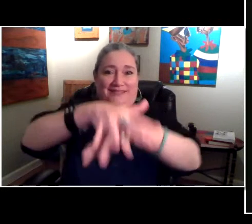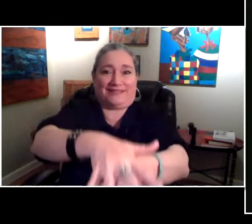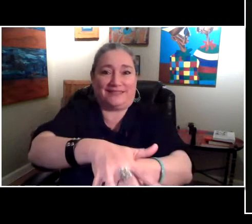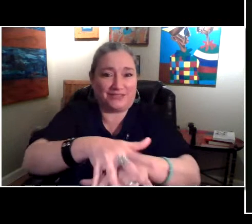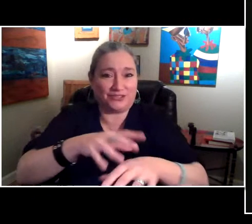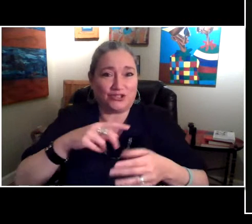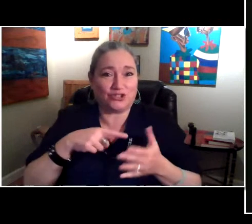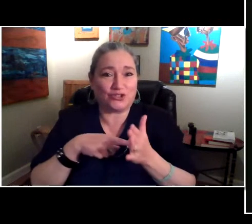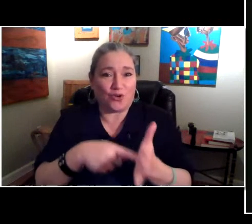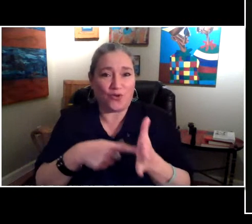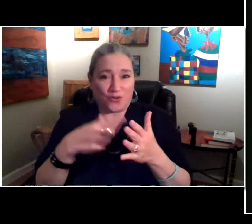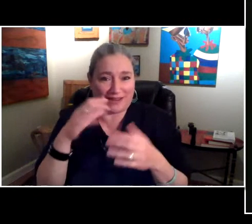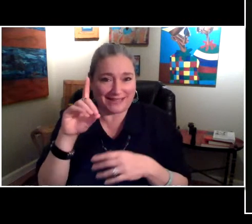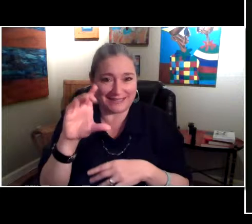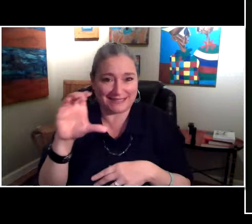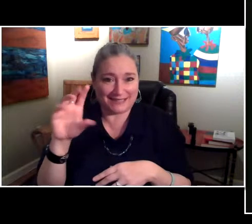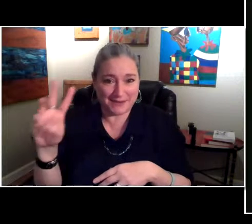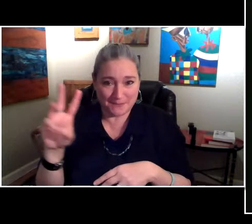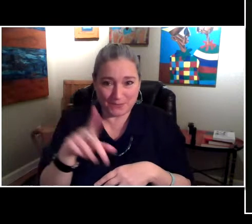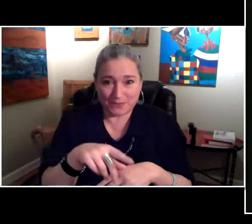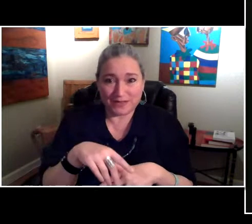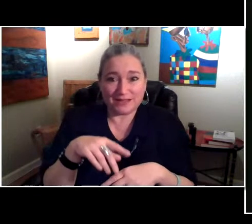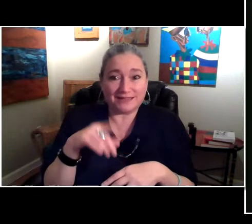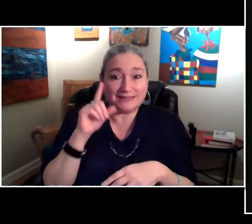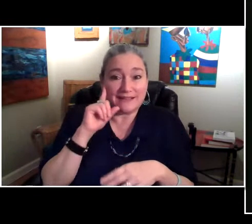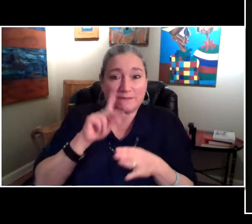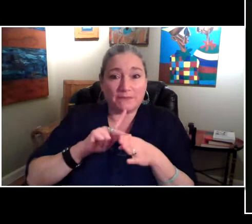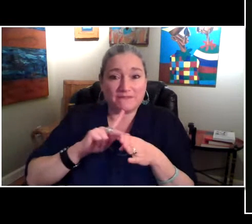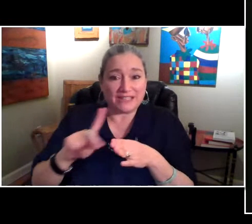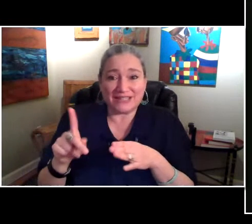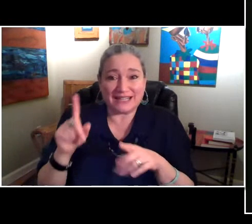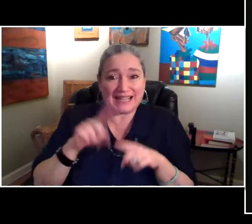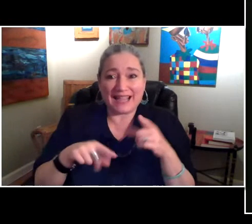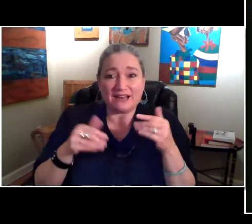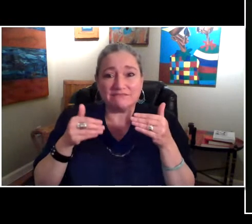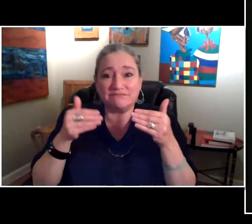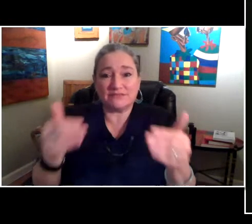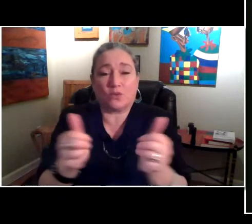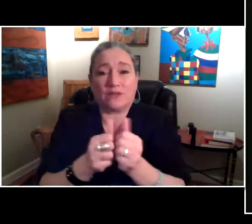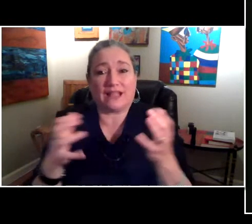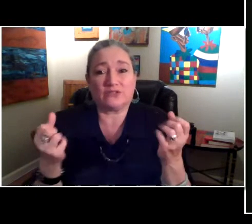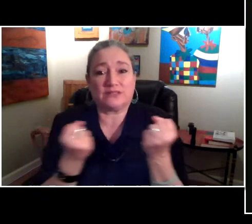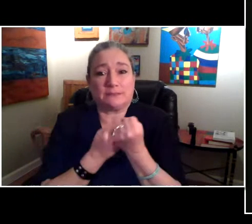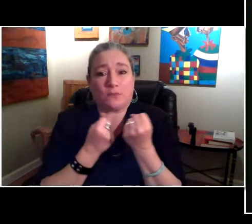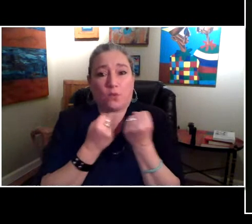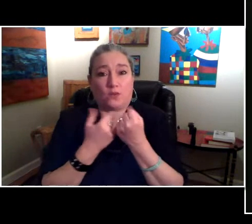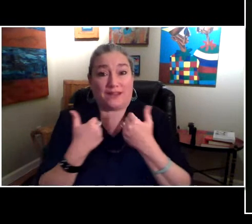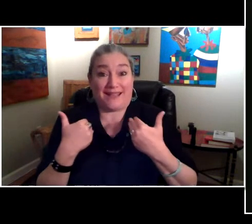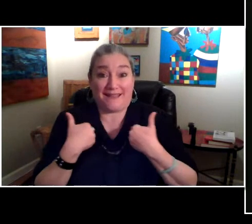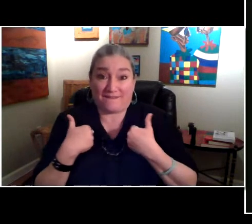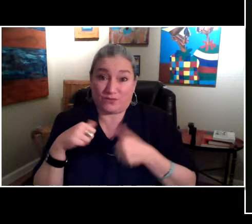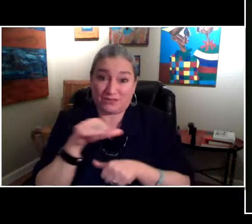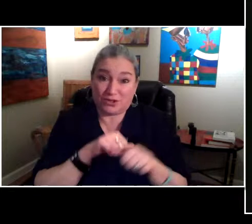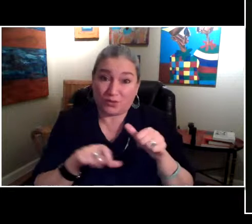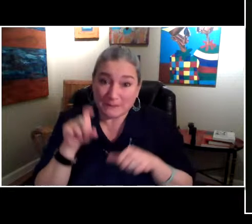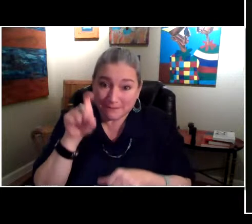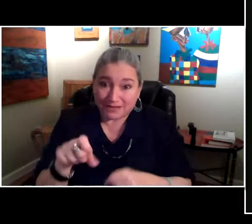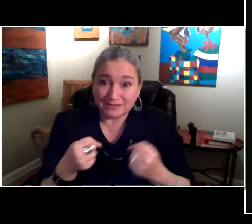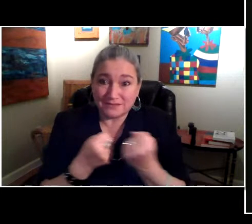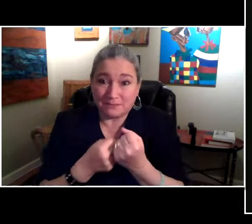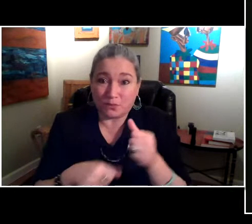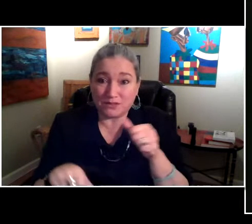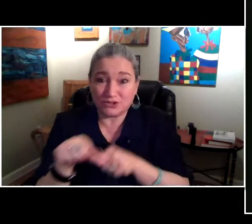integration of DCCW. And Connie painted this idea of integration, saying that we as